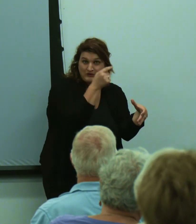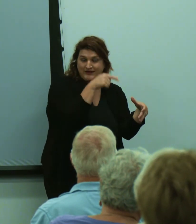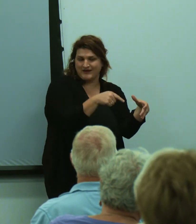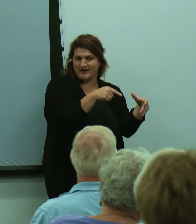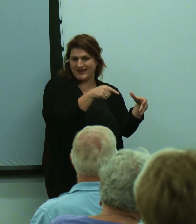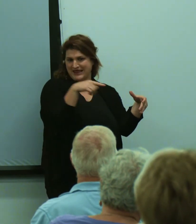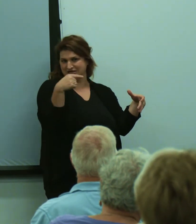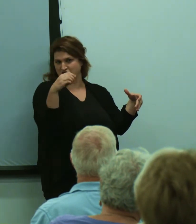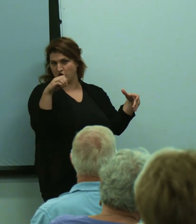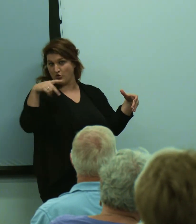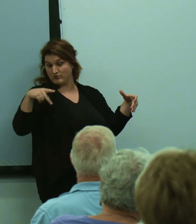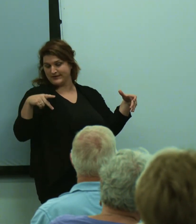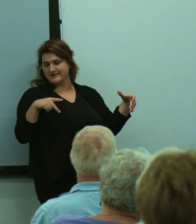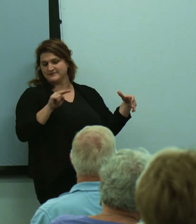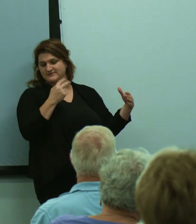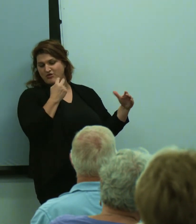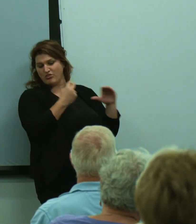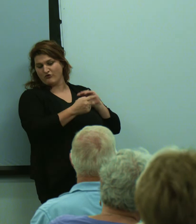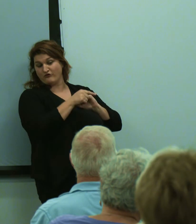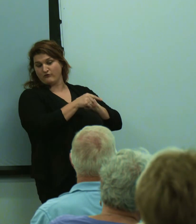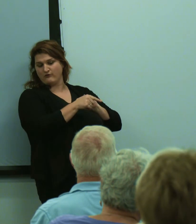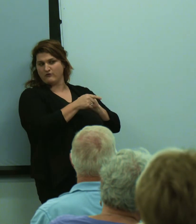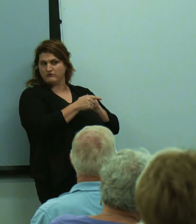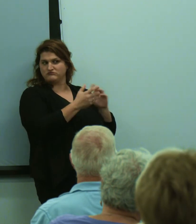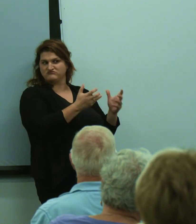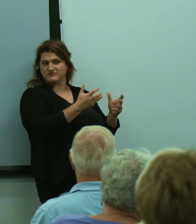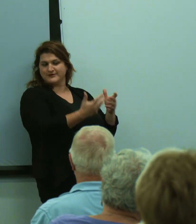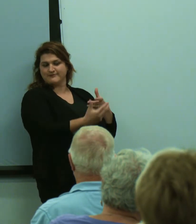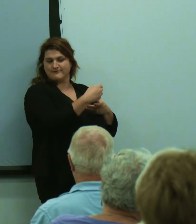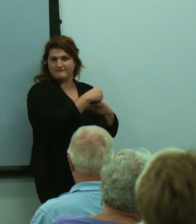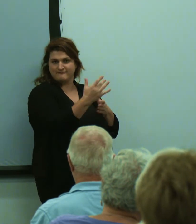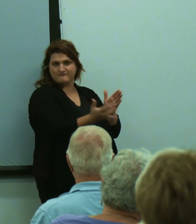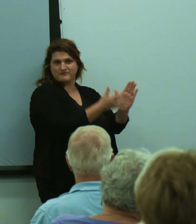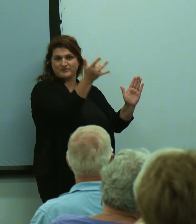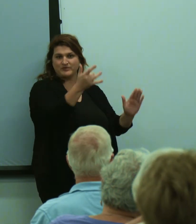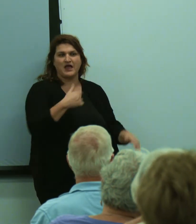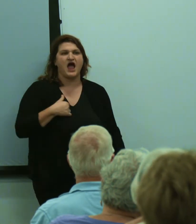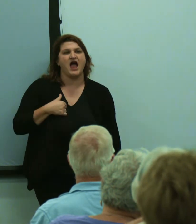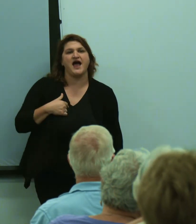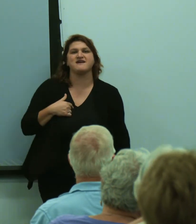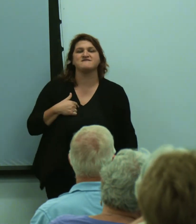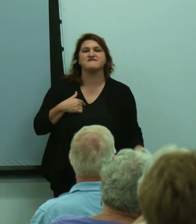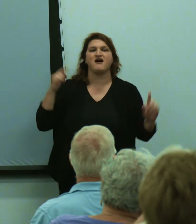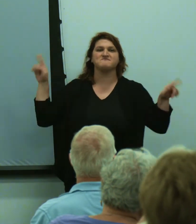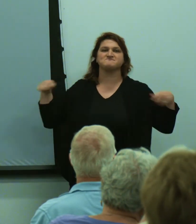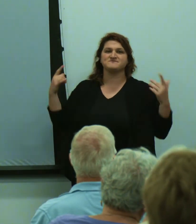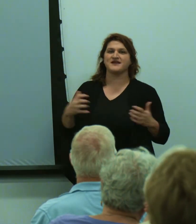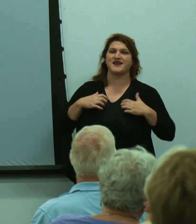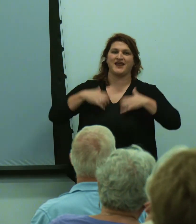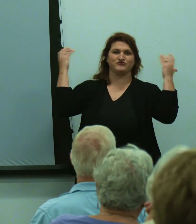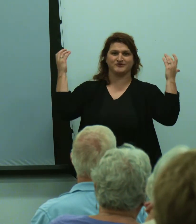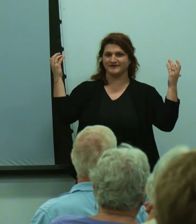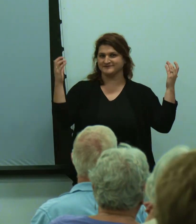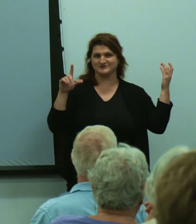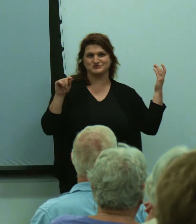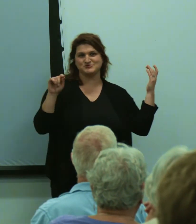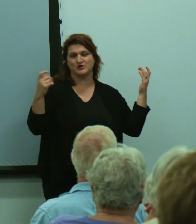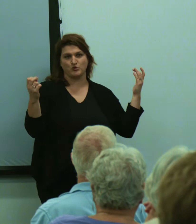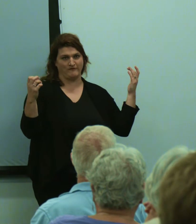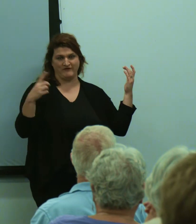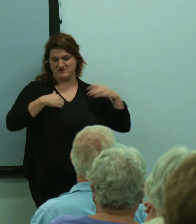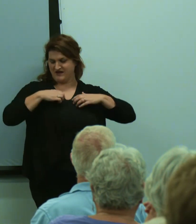the Supreme Court has taken a case on that issue. I've been angry since 2012 about this.